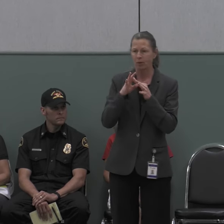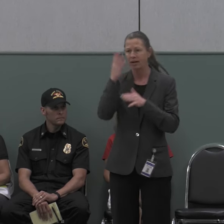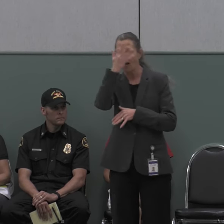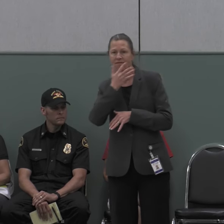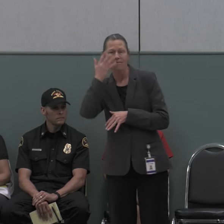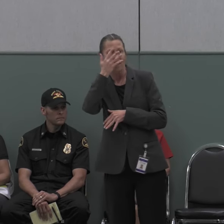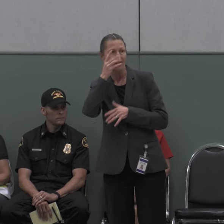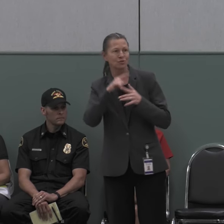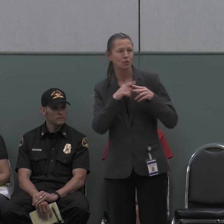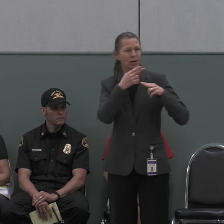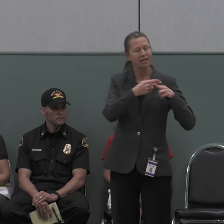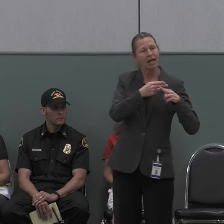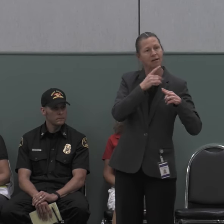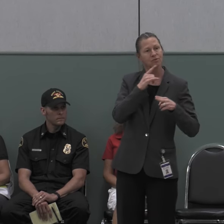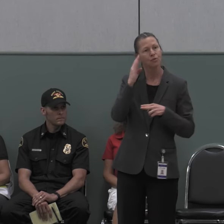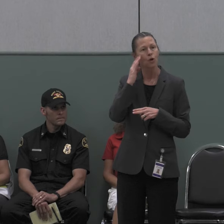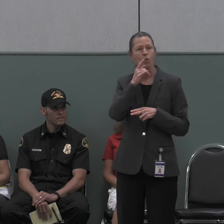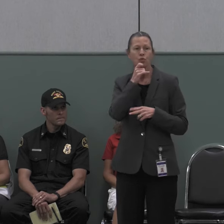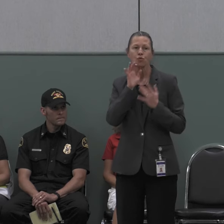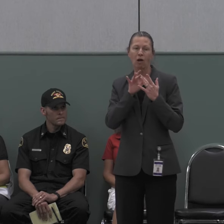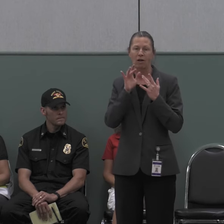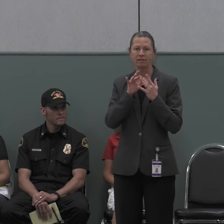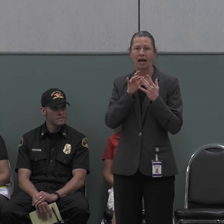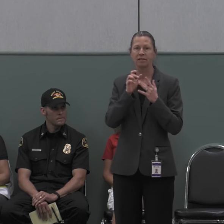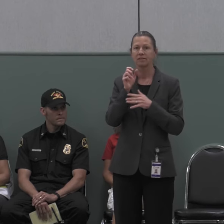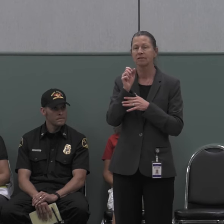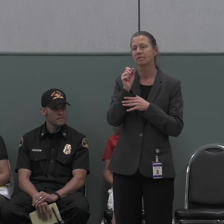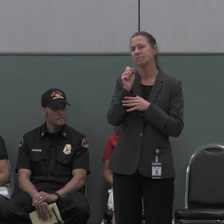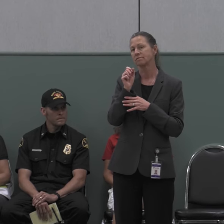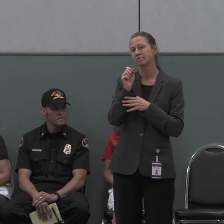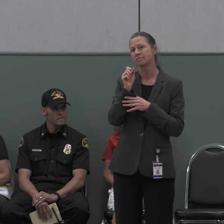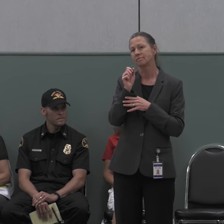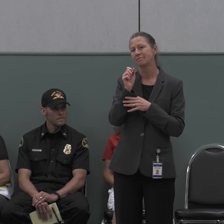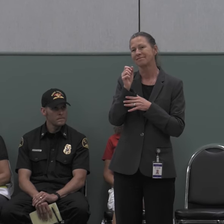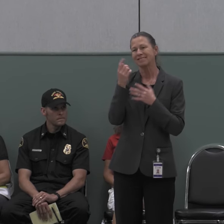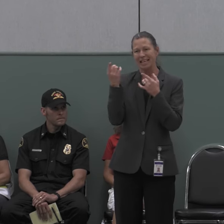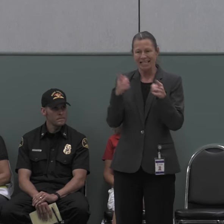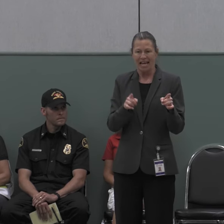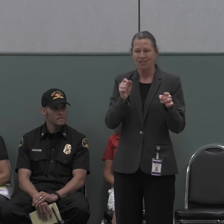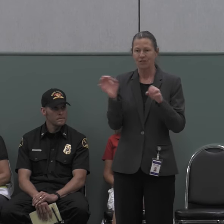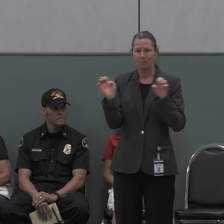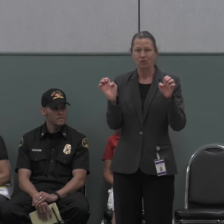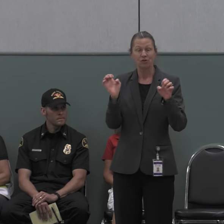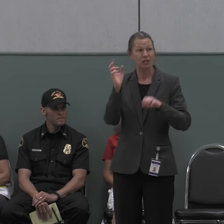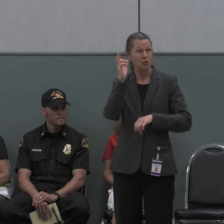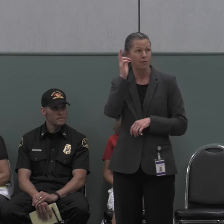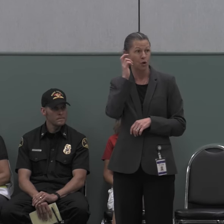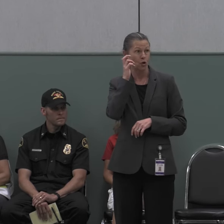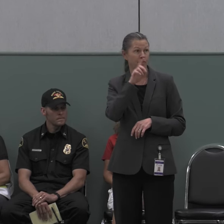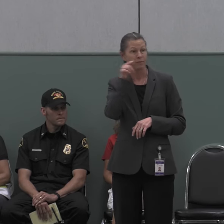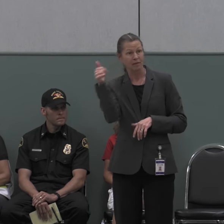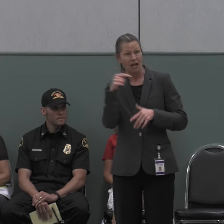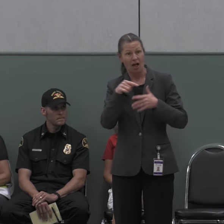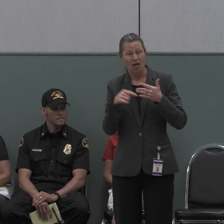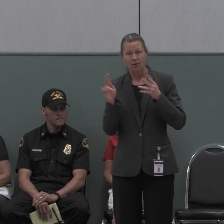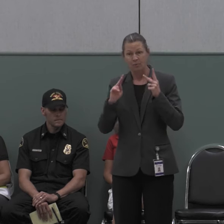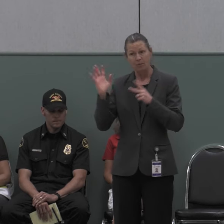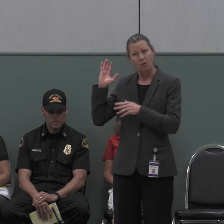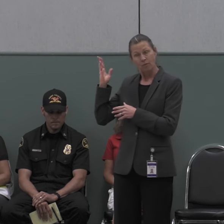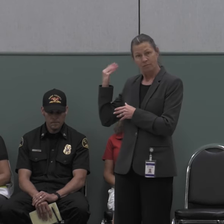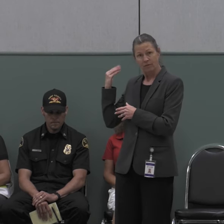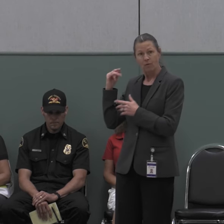you need services of any kind. You've heard from everybody else that you can get services from. You can also get